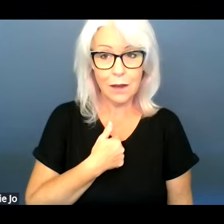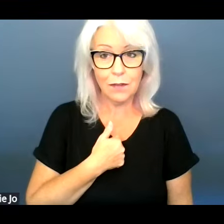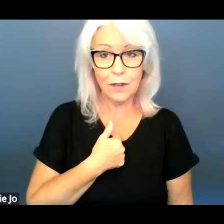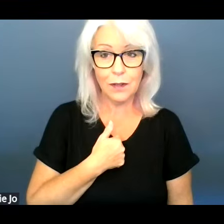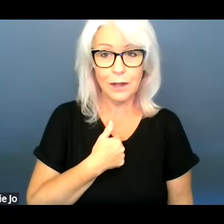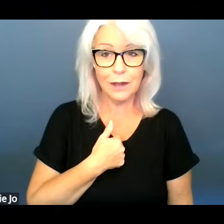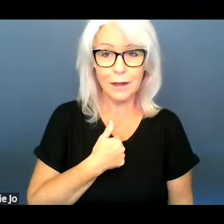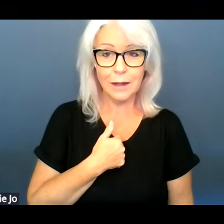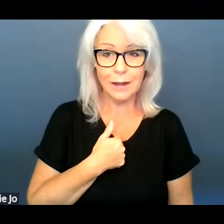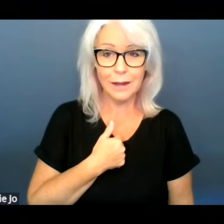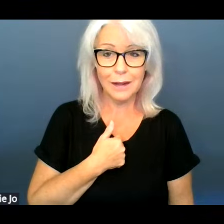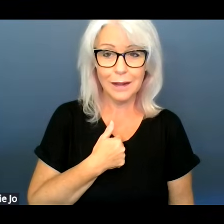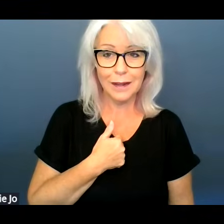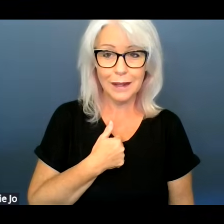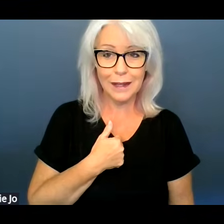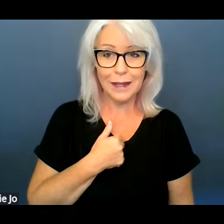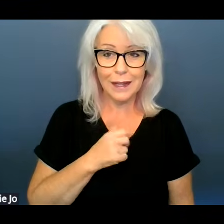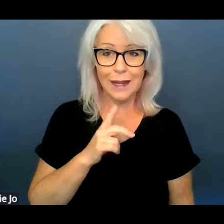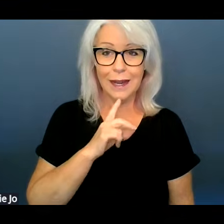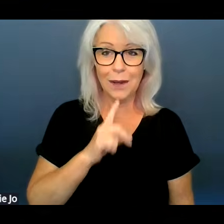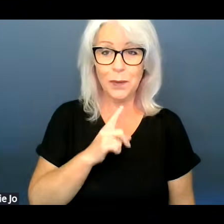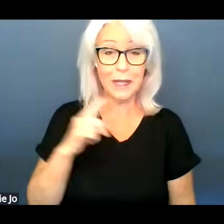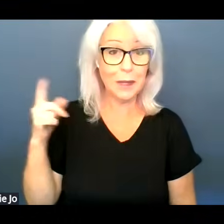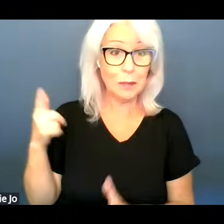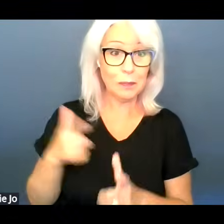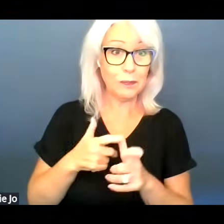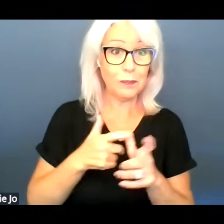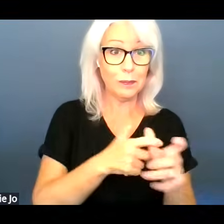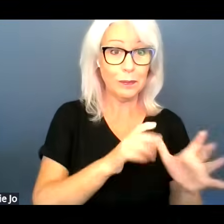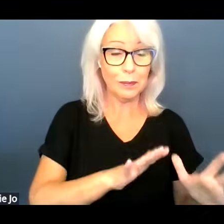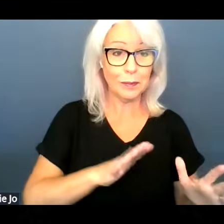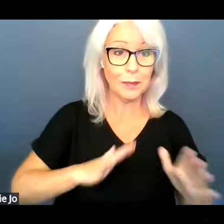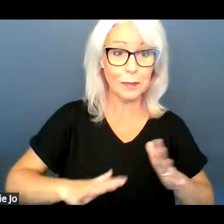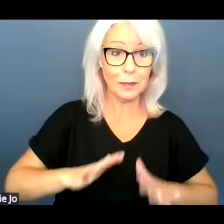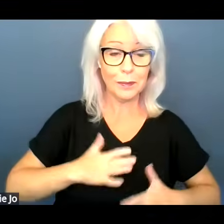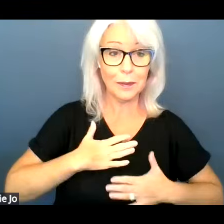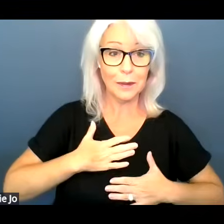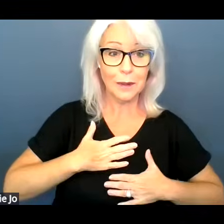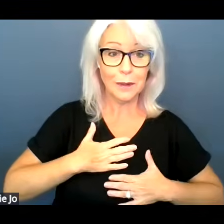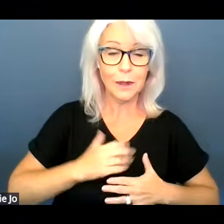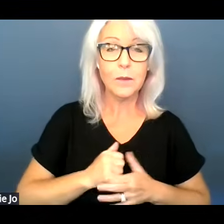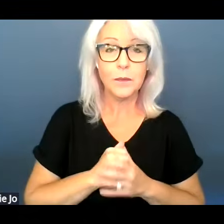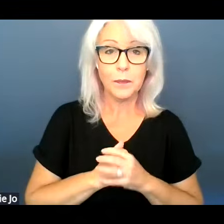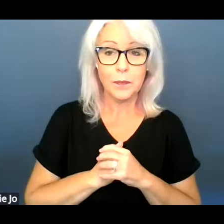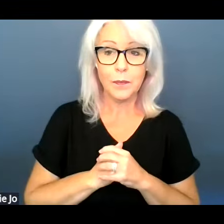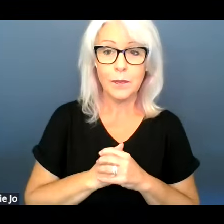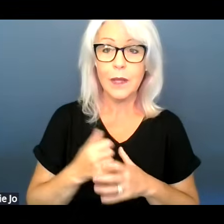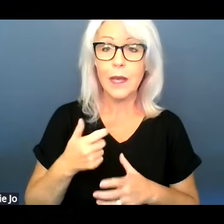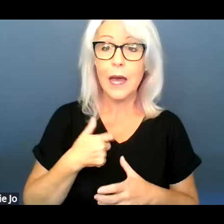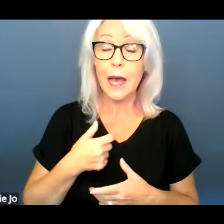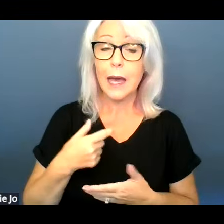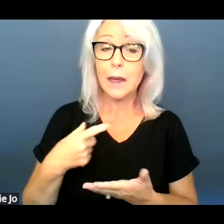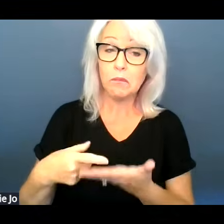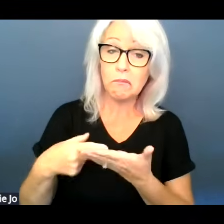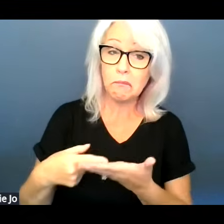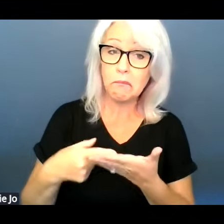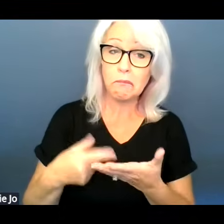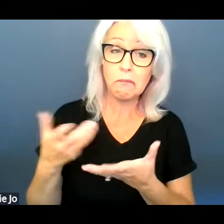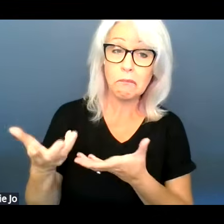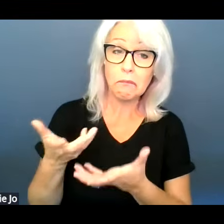whew, I'm really ran out of here. I apologize. Yeah, so, I've talked to voters all across the